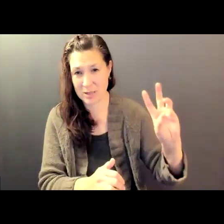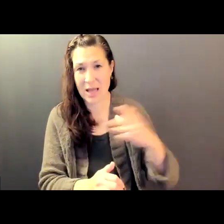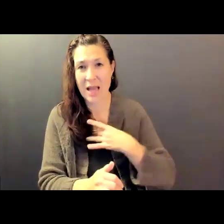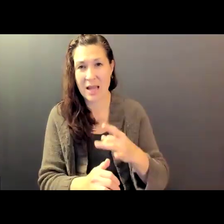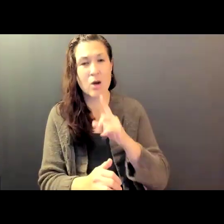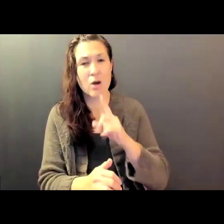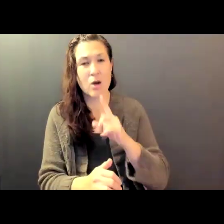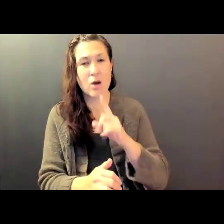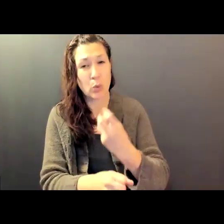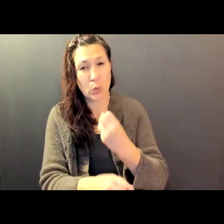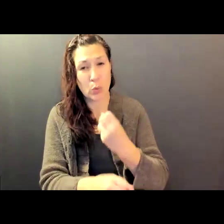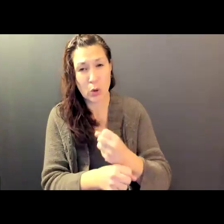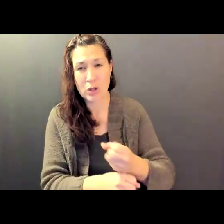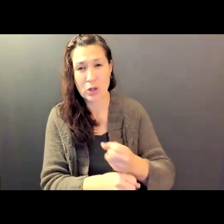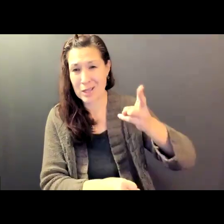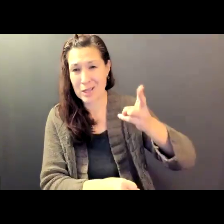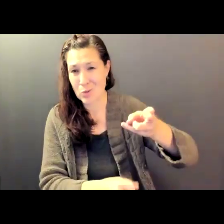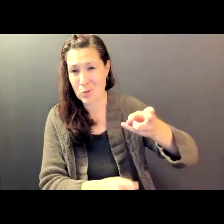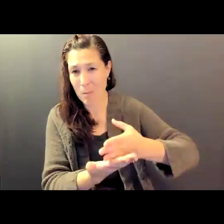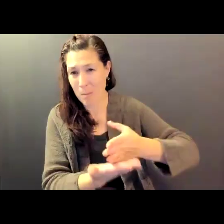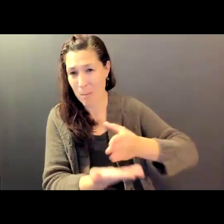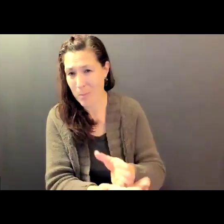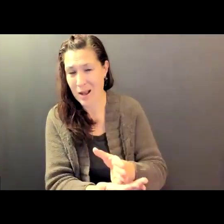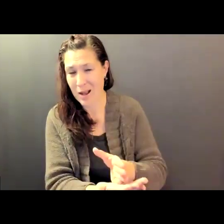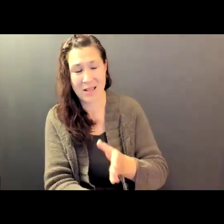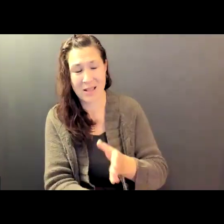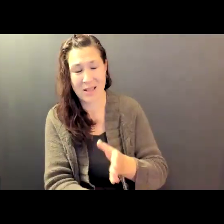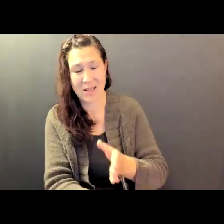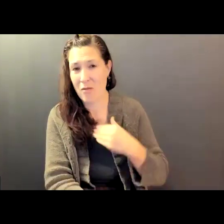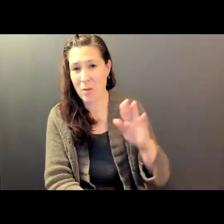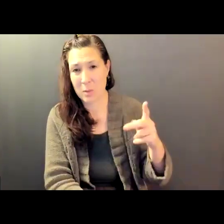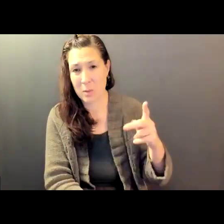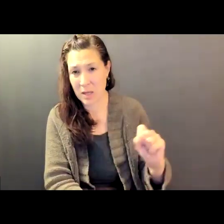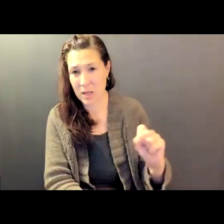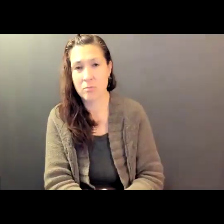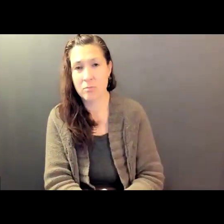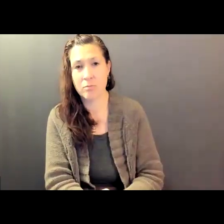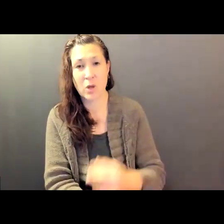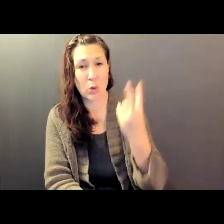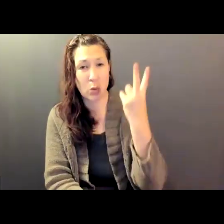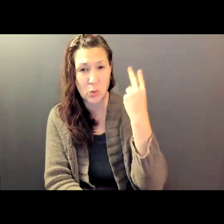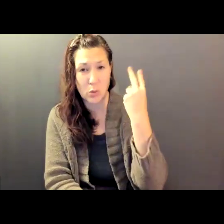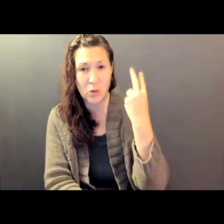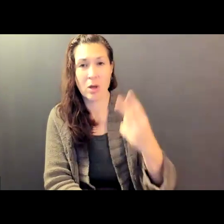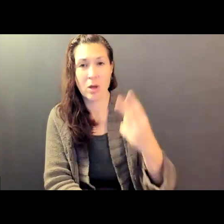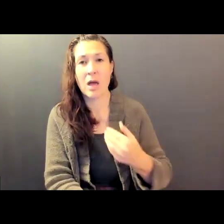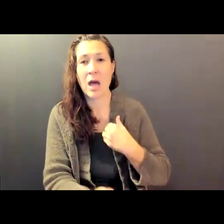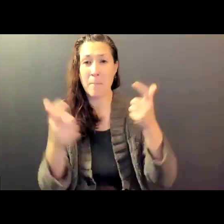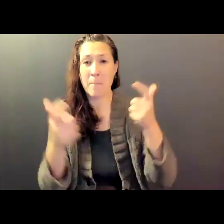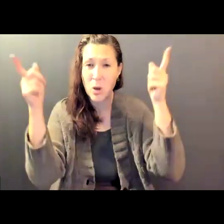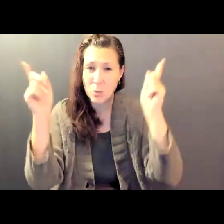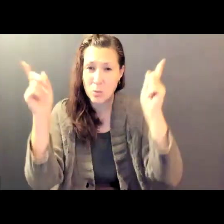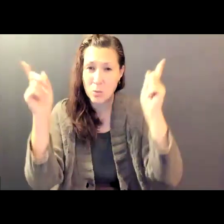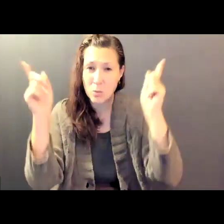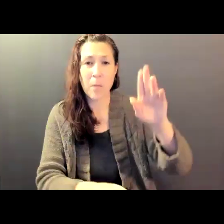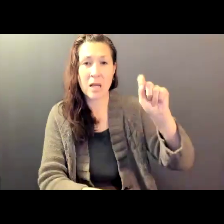really historic budgets in BPS. 2 years ago, we reached this landmark deal with the Boston Teachers